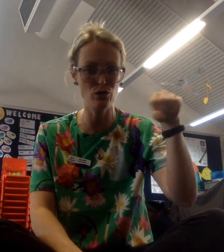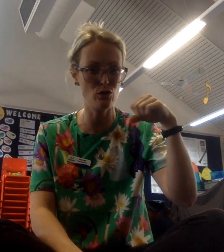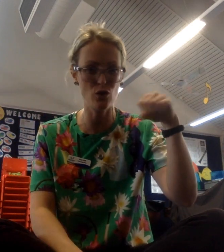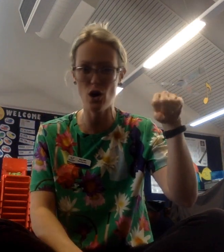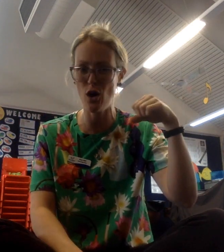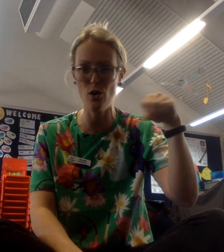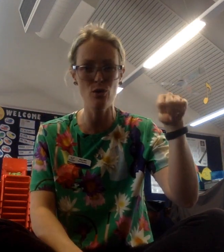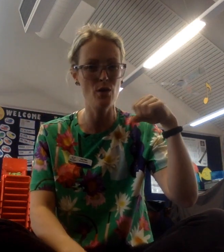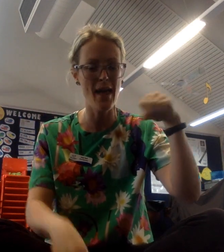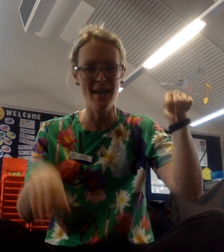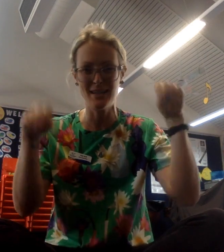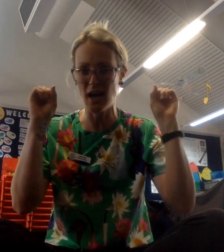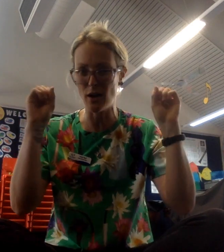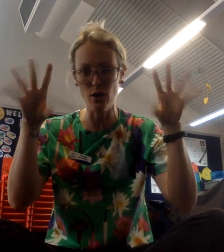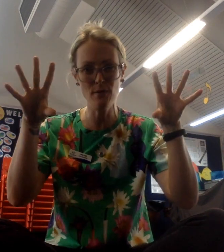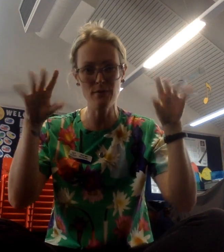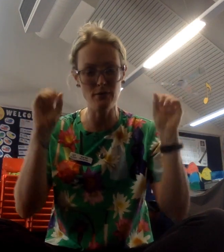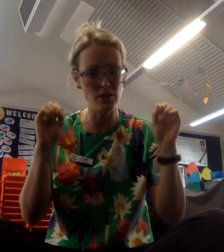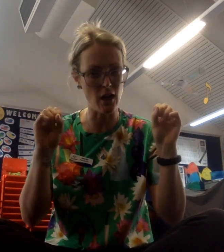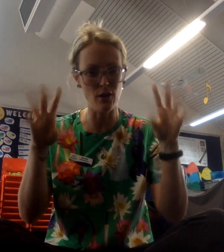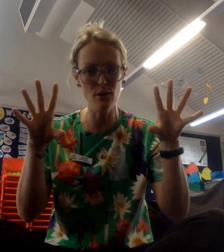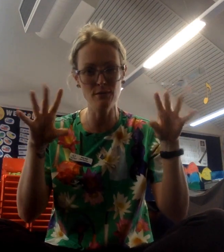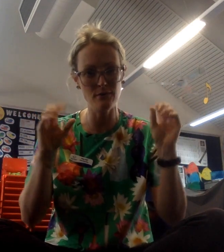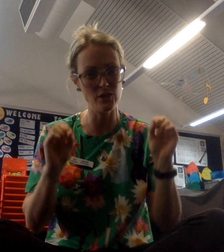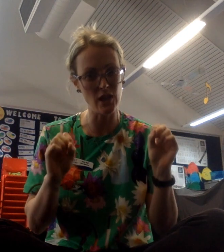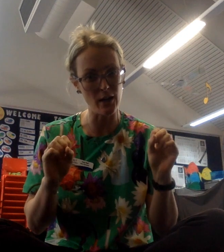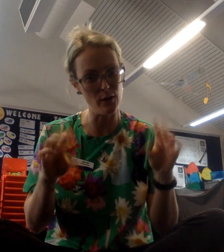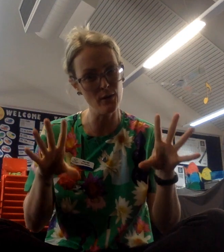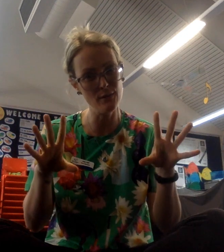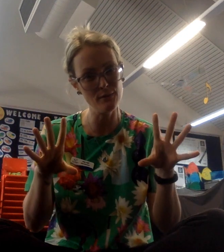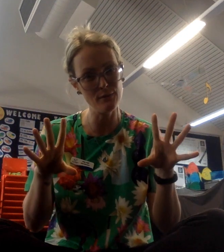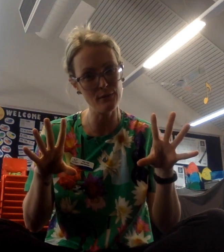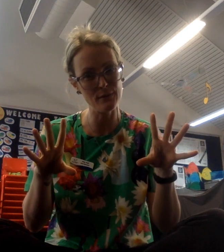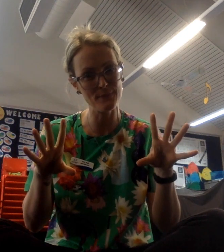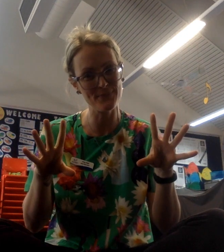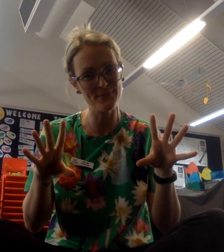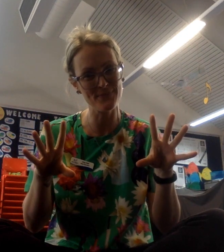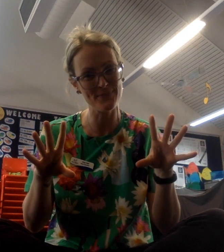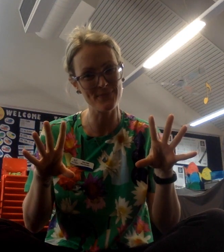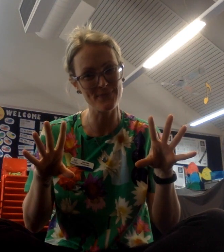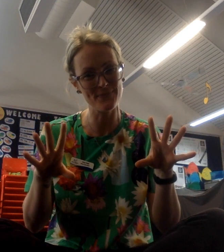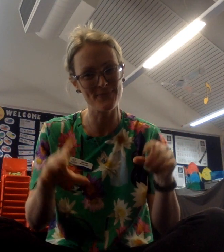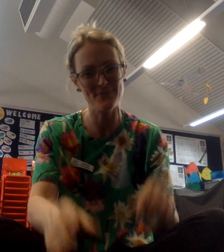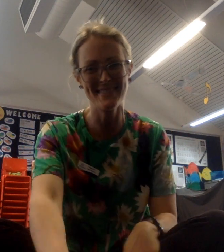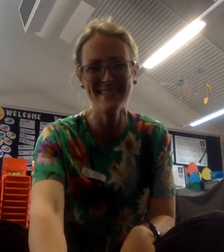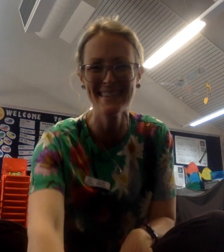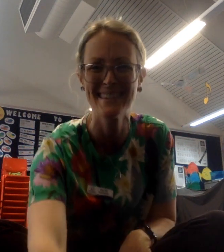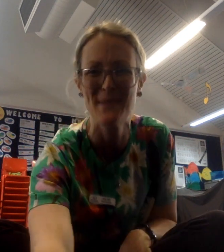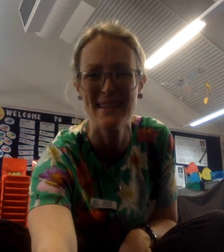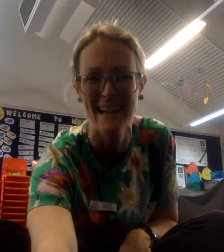go da glumf da glumf da glumf well done